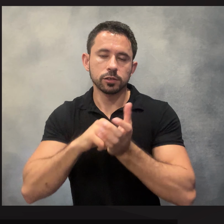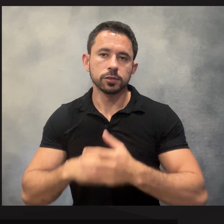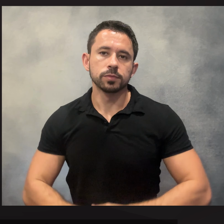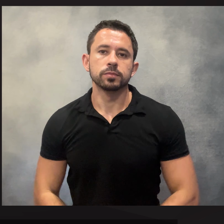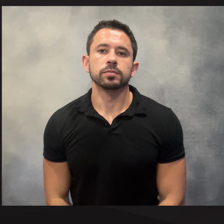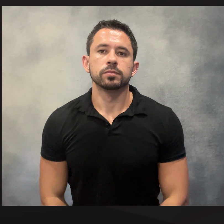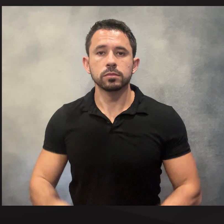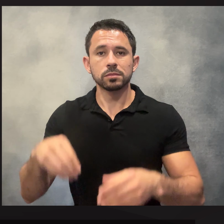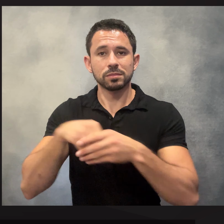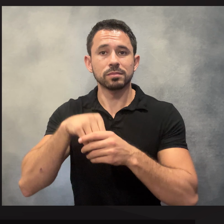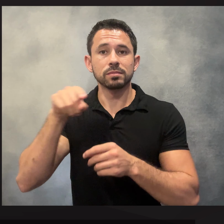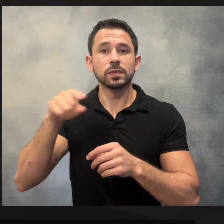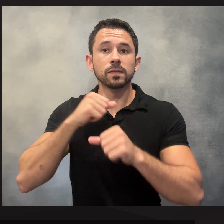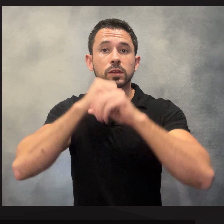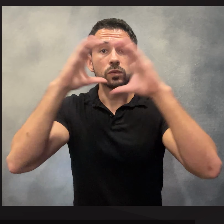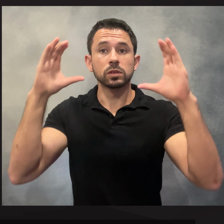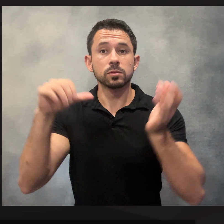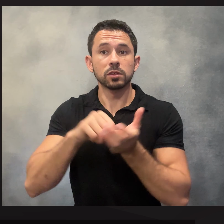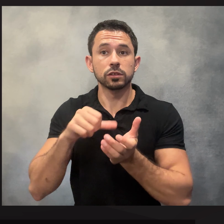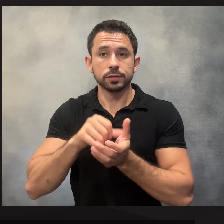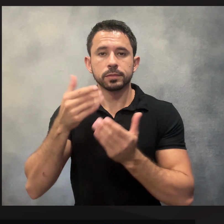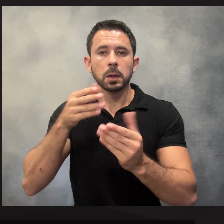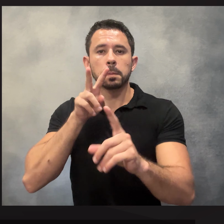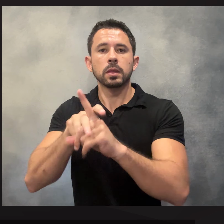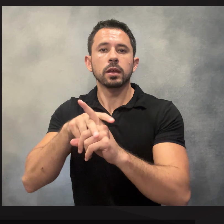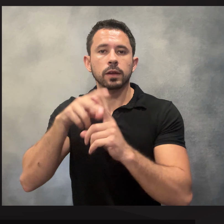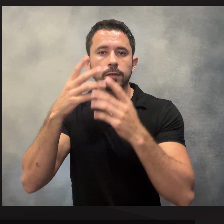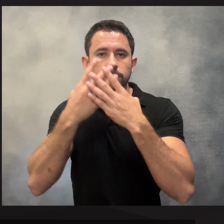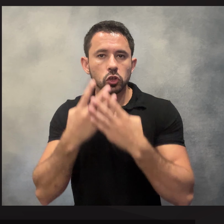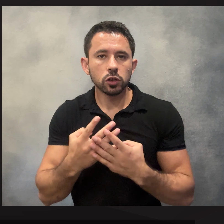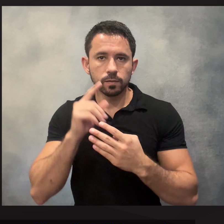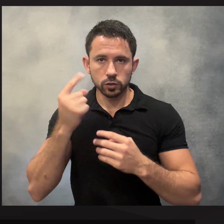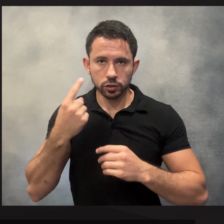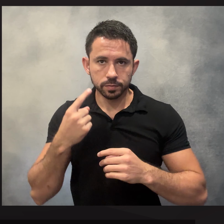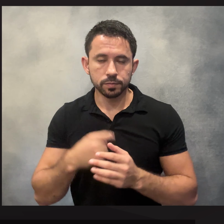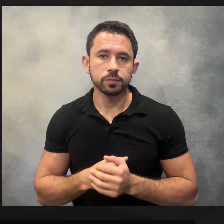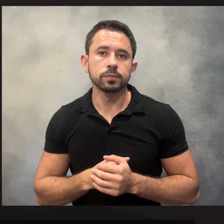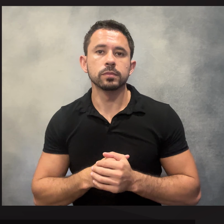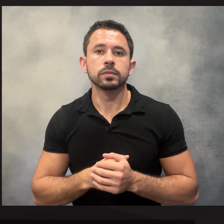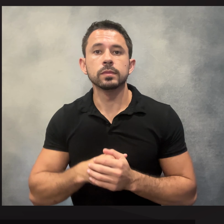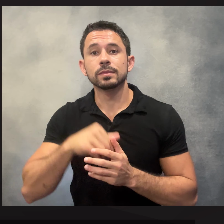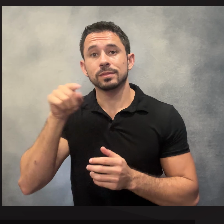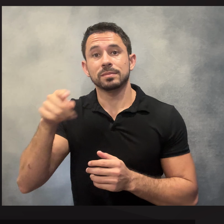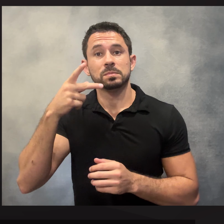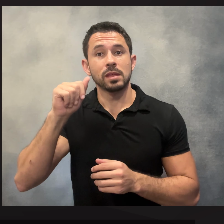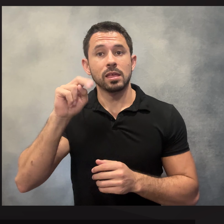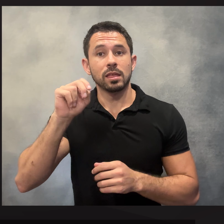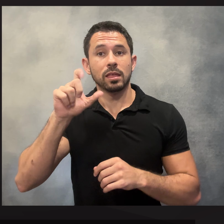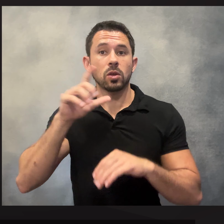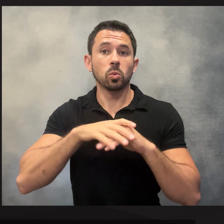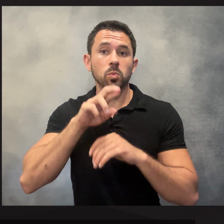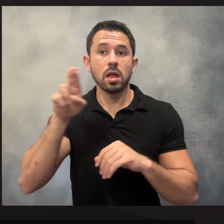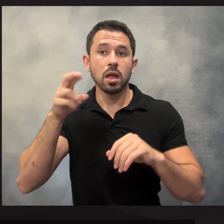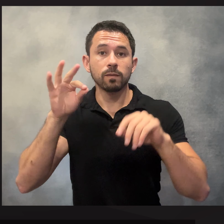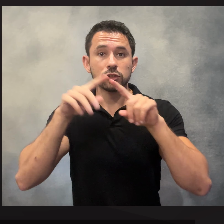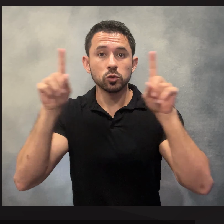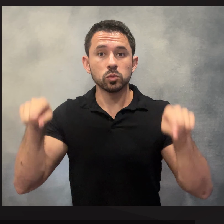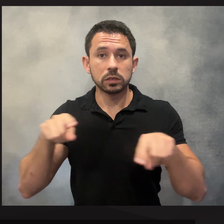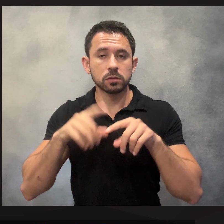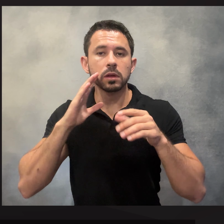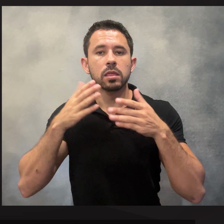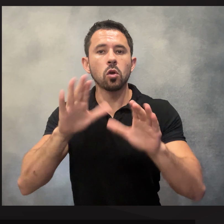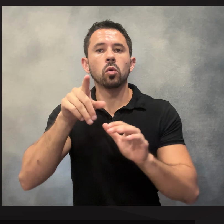In the visualization page, apply your filters first. This panel on the right of the screen allows you to select a